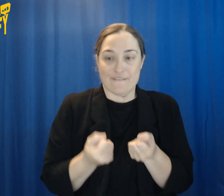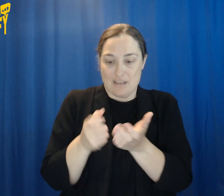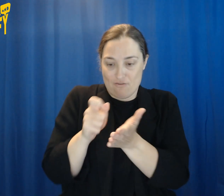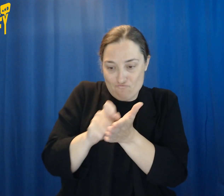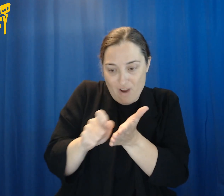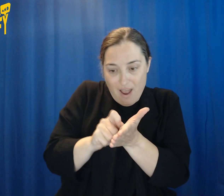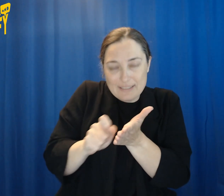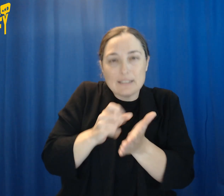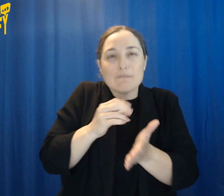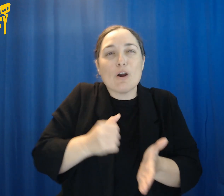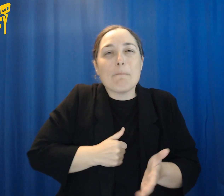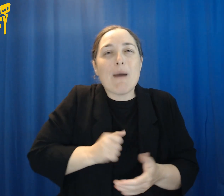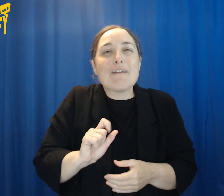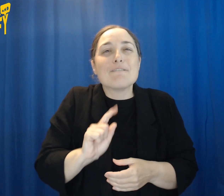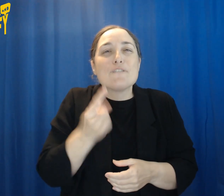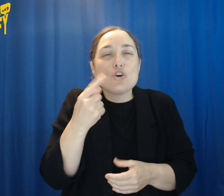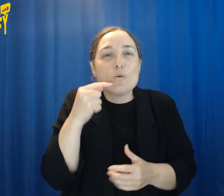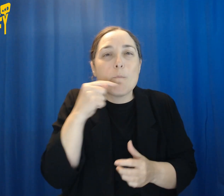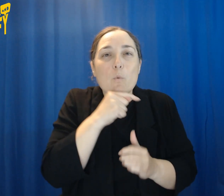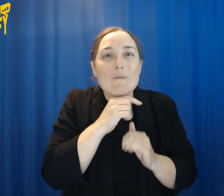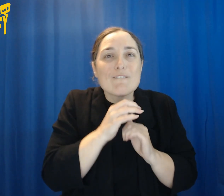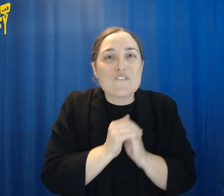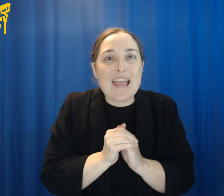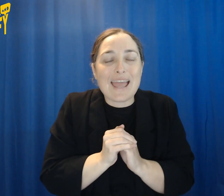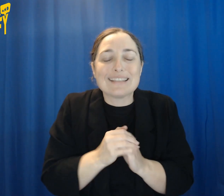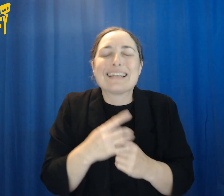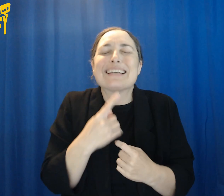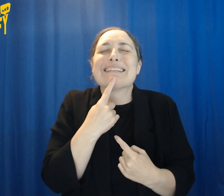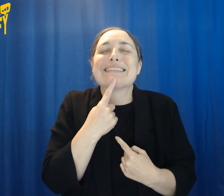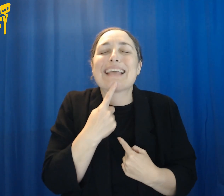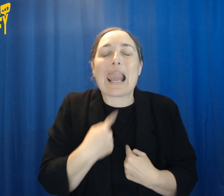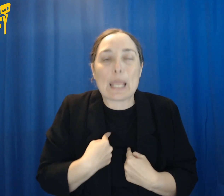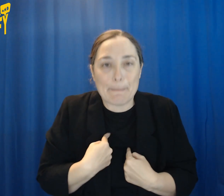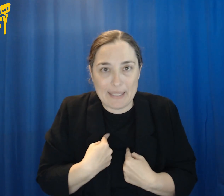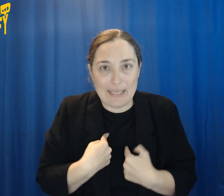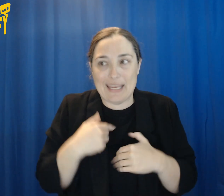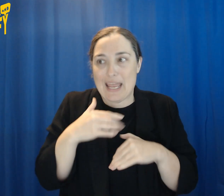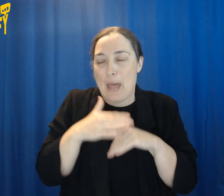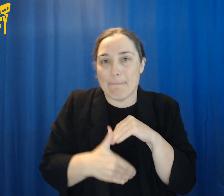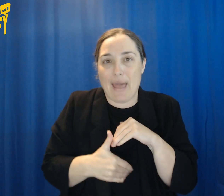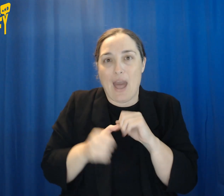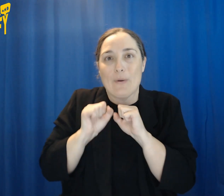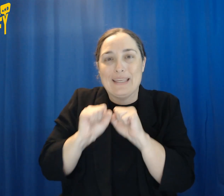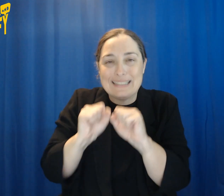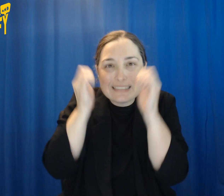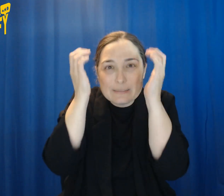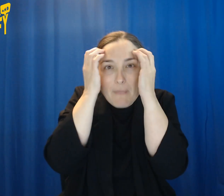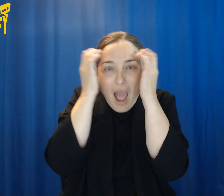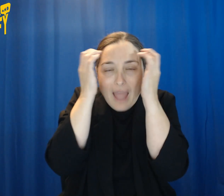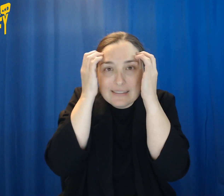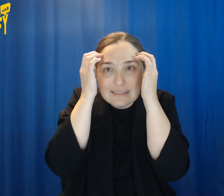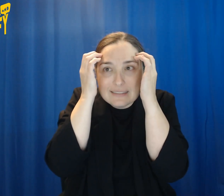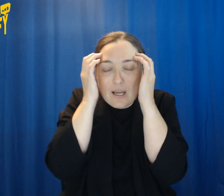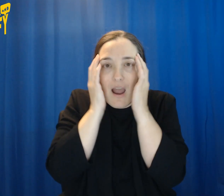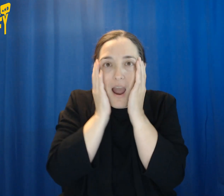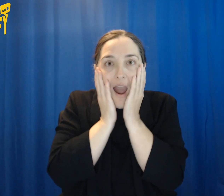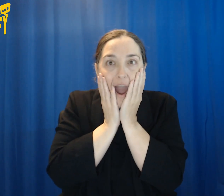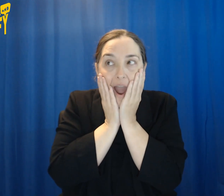my first ever boyfriend telling me about some of the inner workings of his mind. And I knew that that would come in